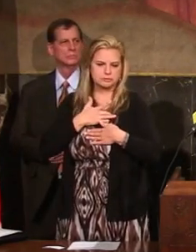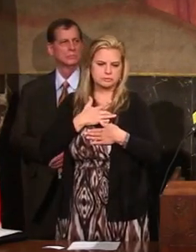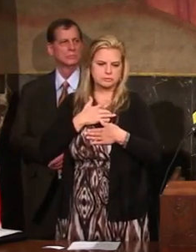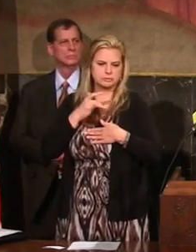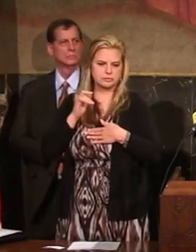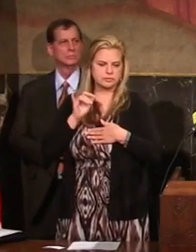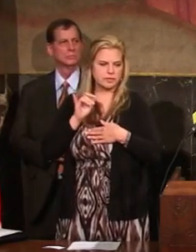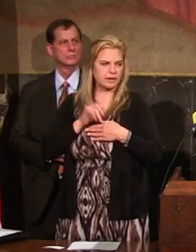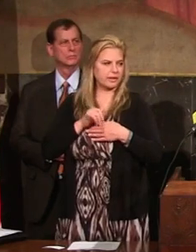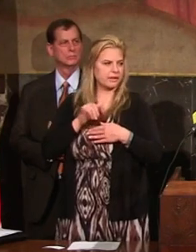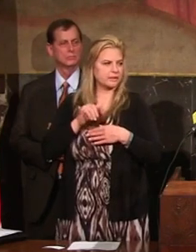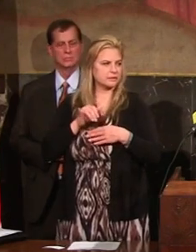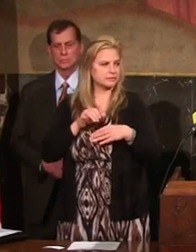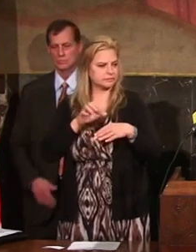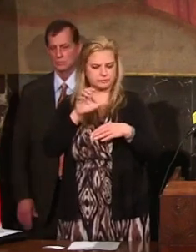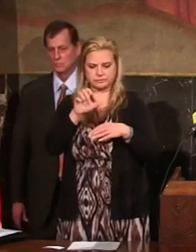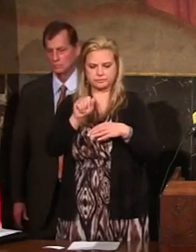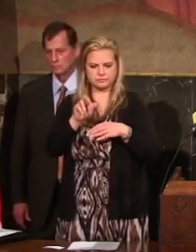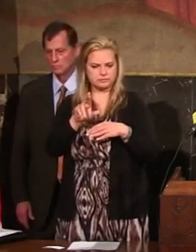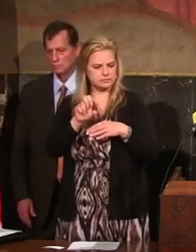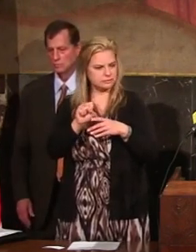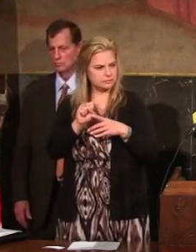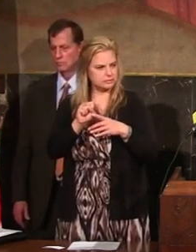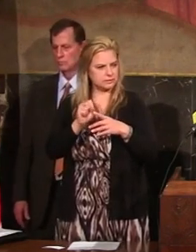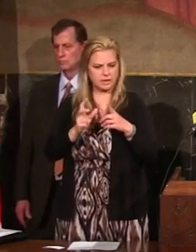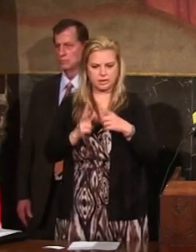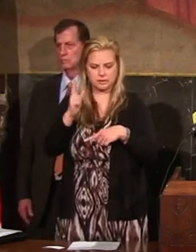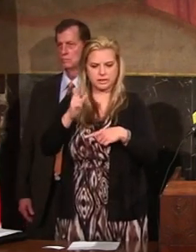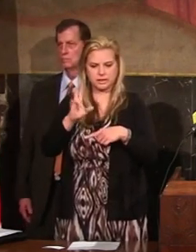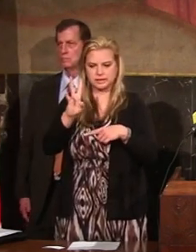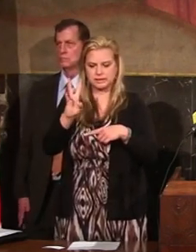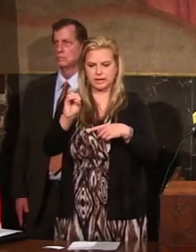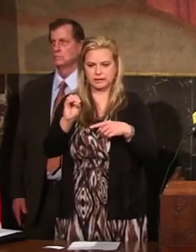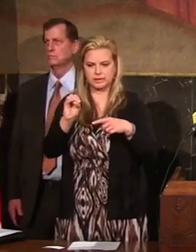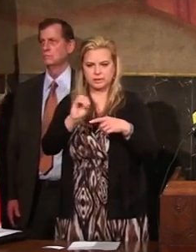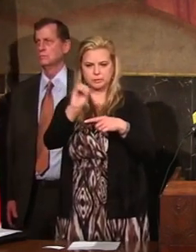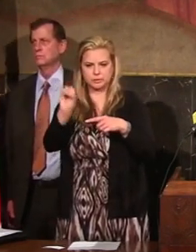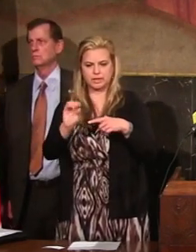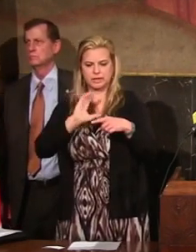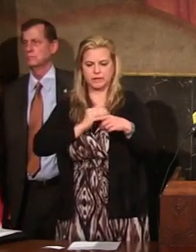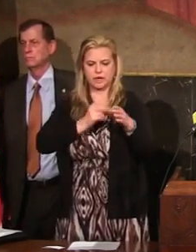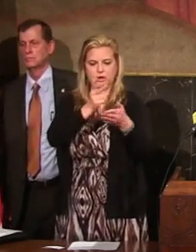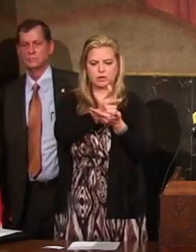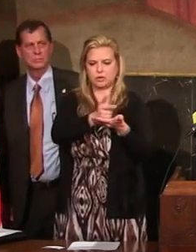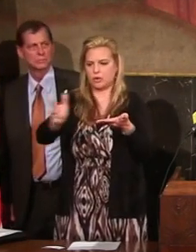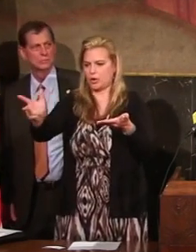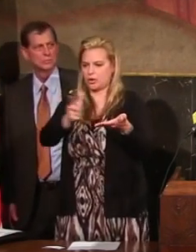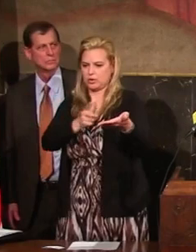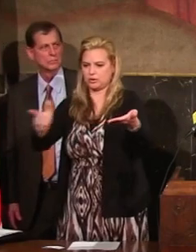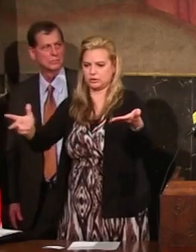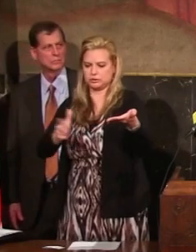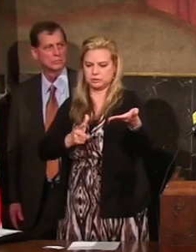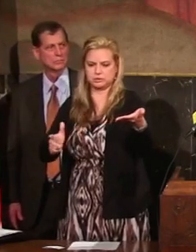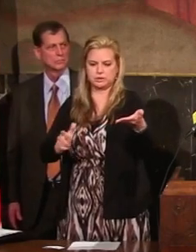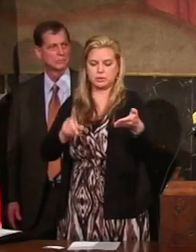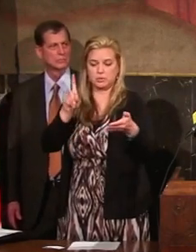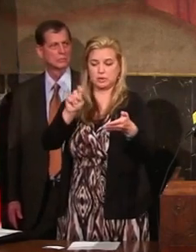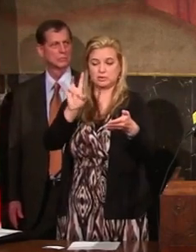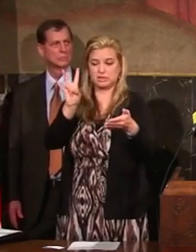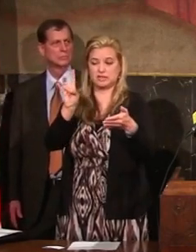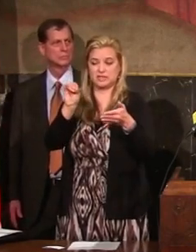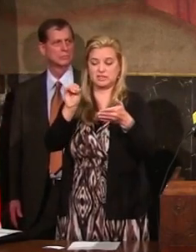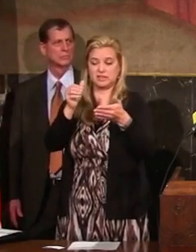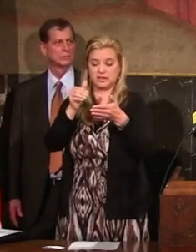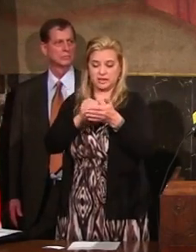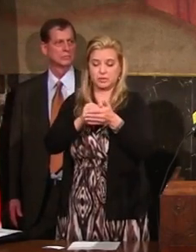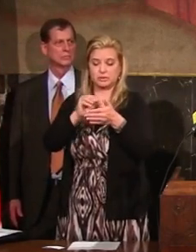the cars that were cut, over 70% of our fleet has over 170,000